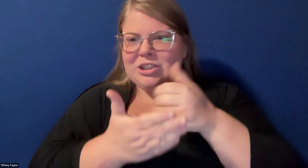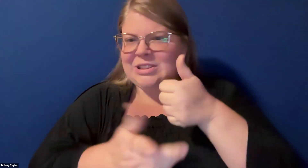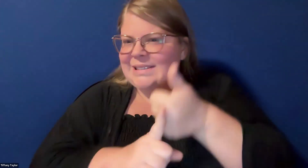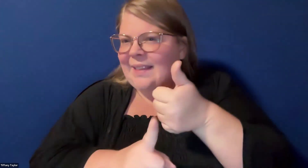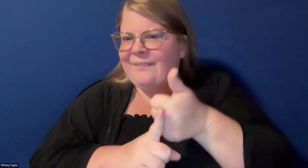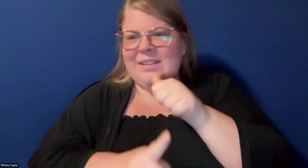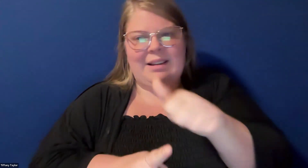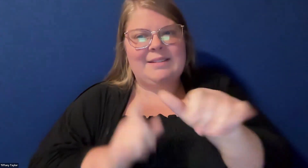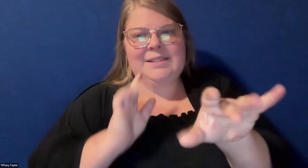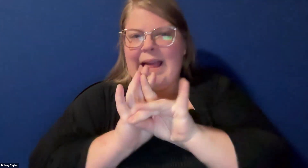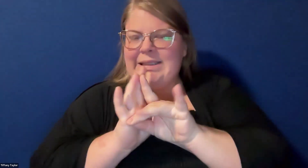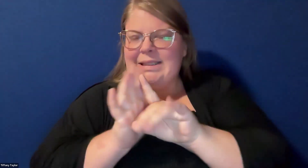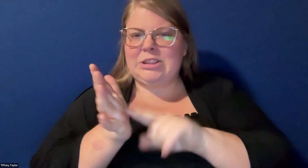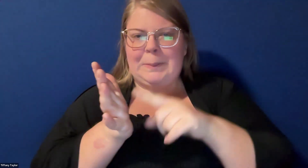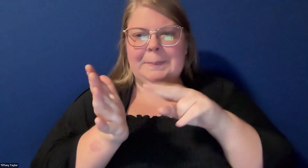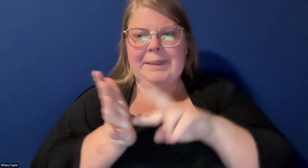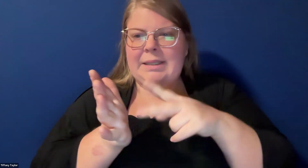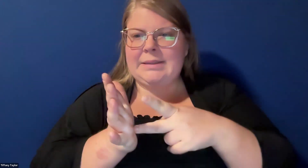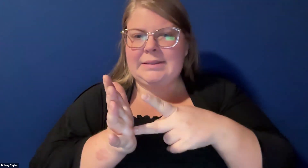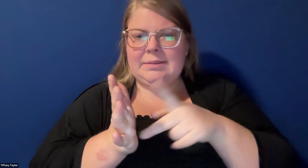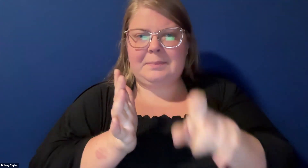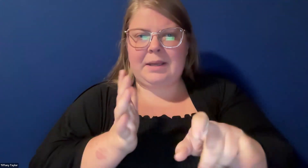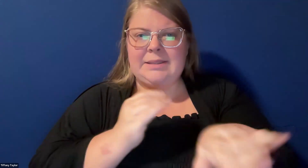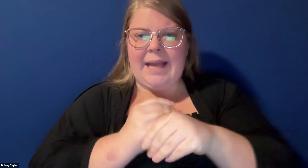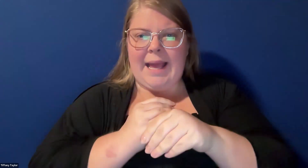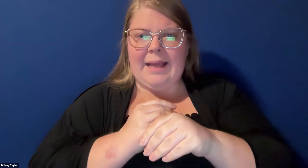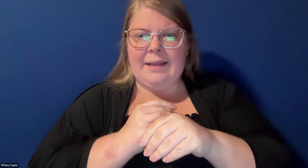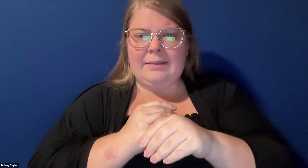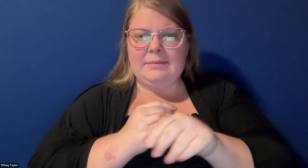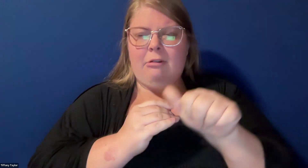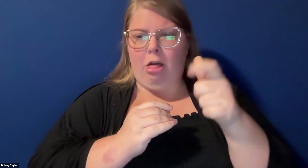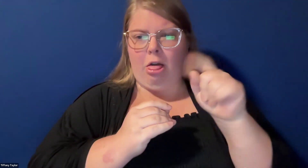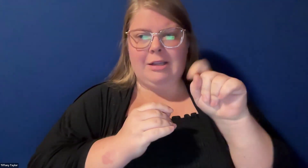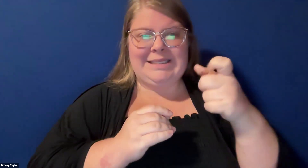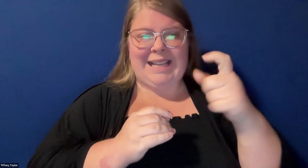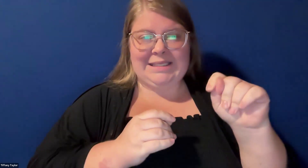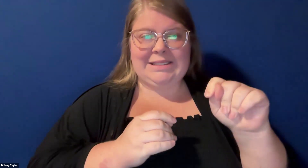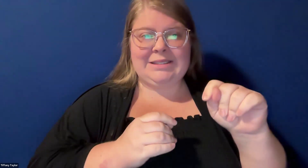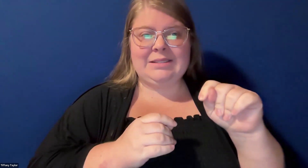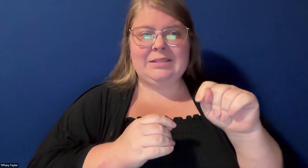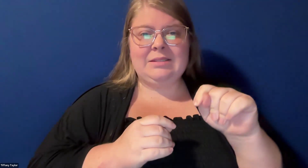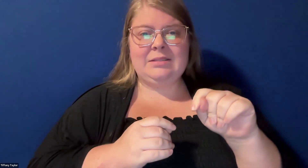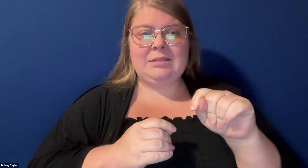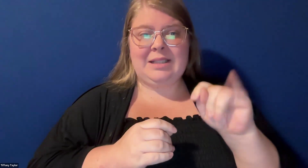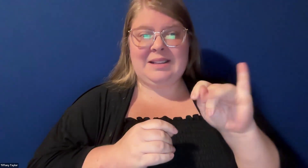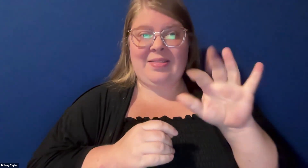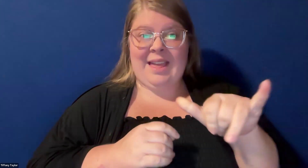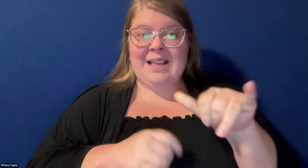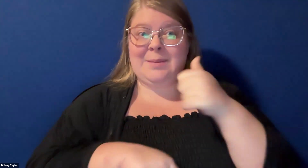we need to add some alternative text. So since this is implemented, we can open the featured image. Here it is.